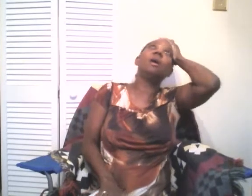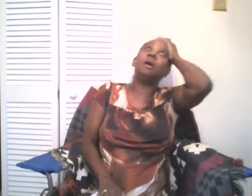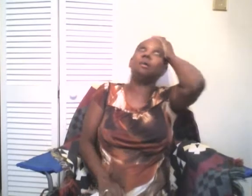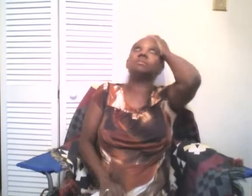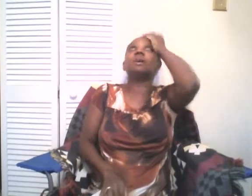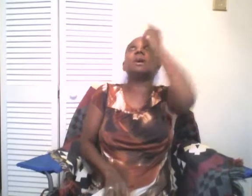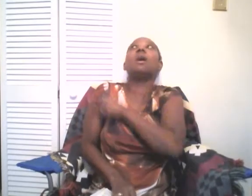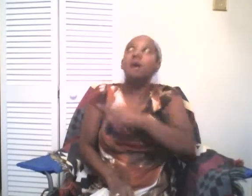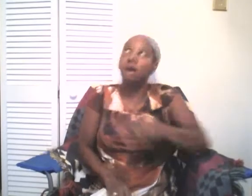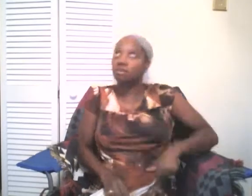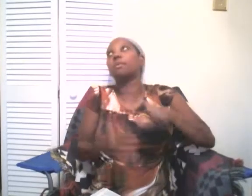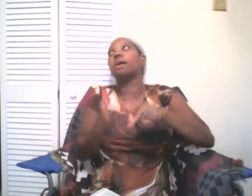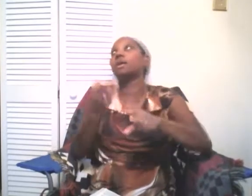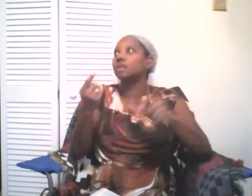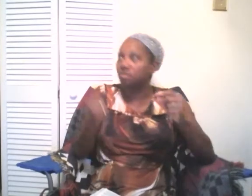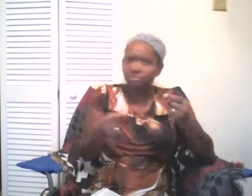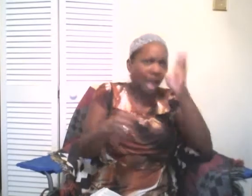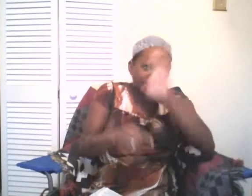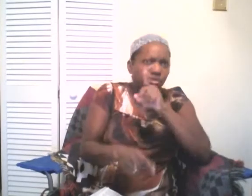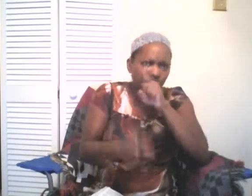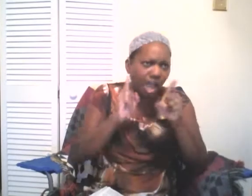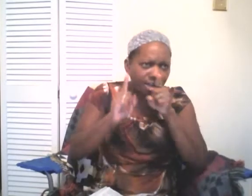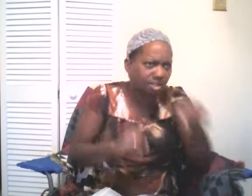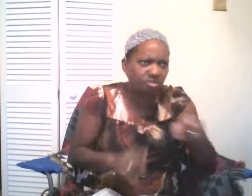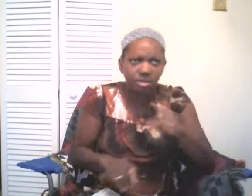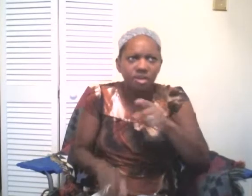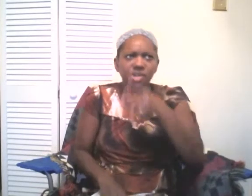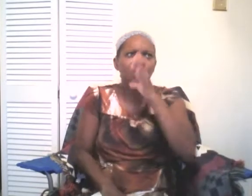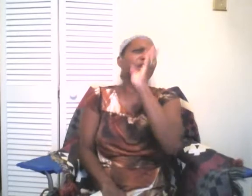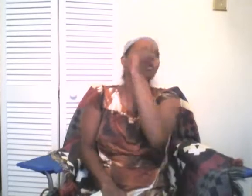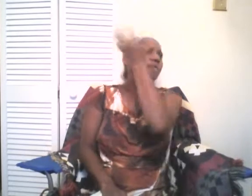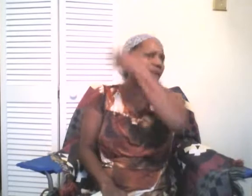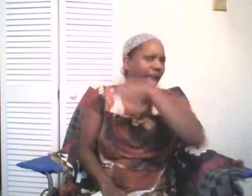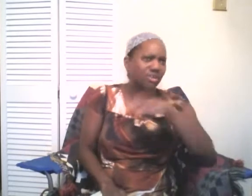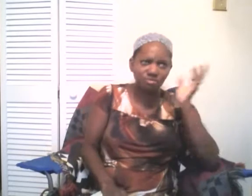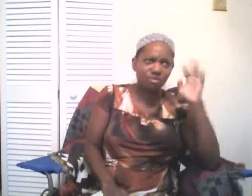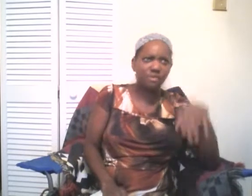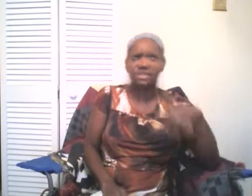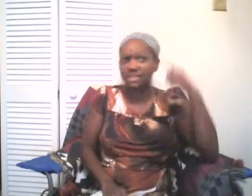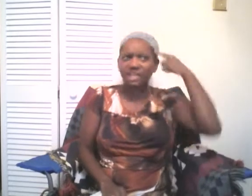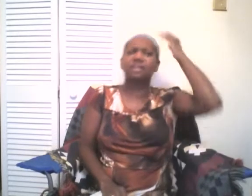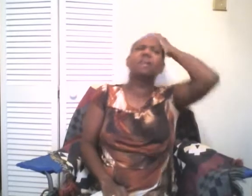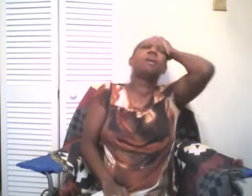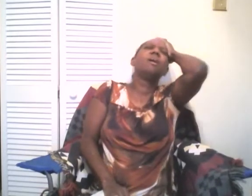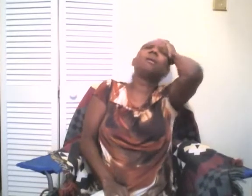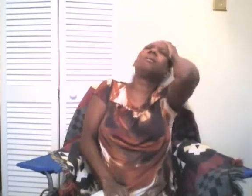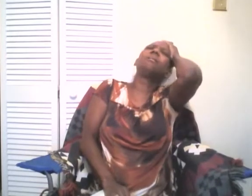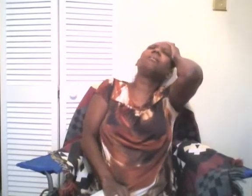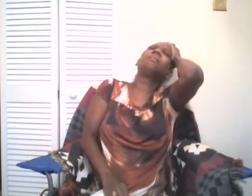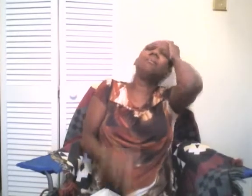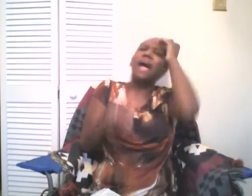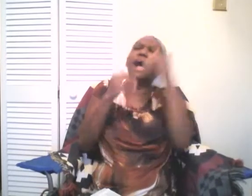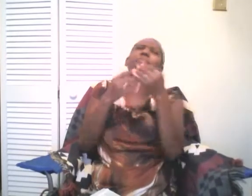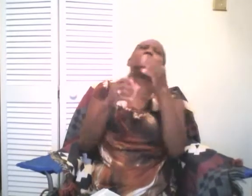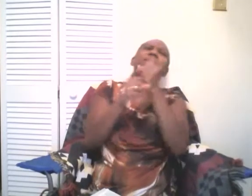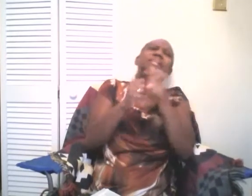Oh, Lord, what am I going to do? God's really talking to you, but you ain't knowing that. You're too busy thinking, oh, how am I going to get